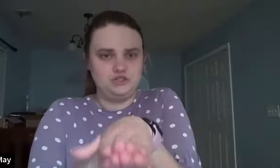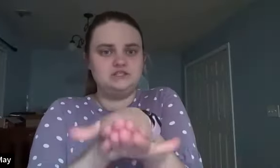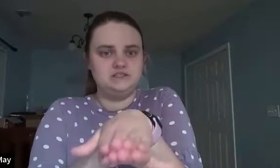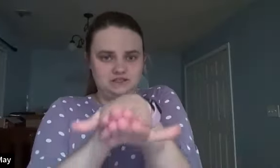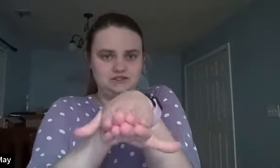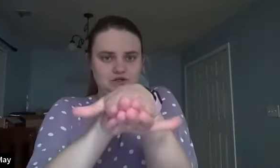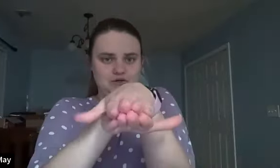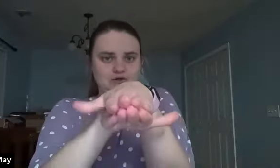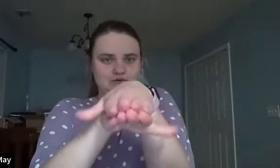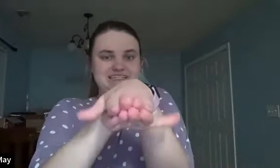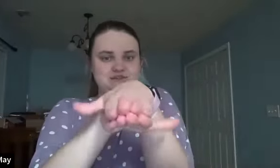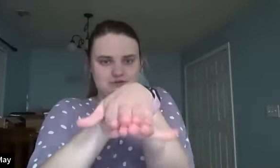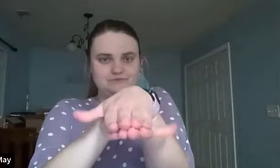motion. Turtle, sea turtle.